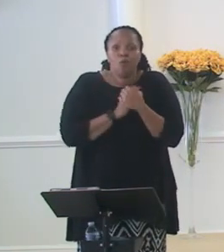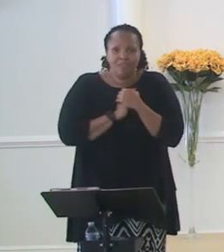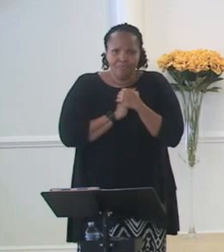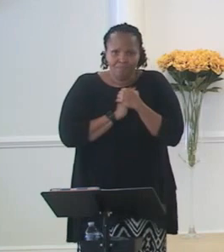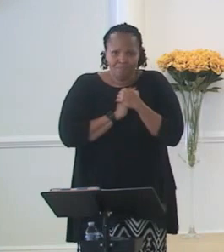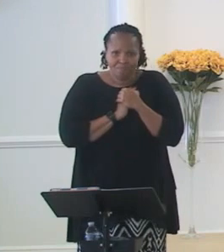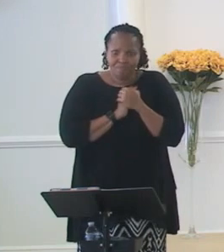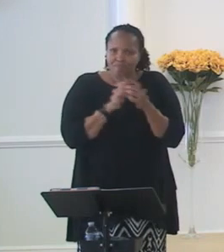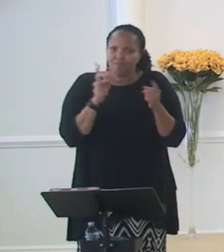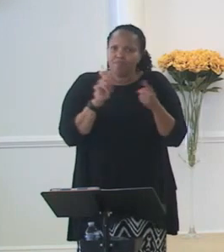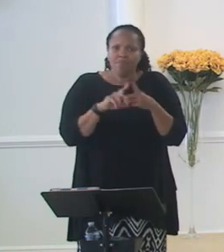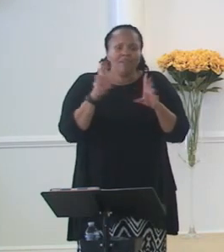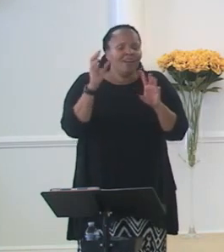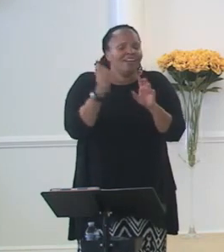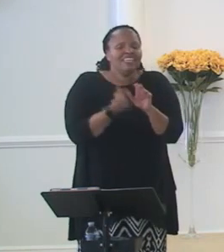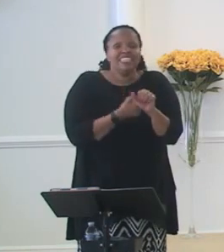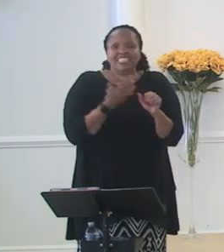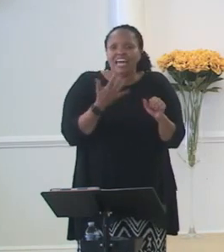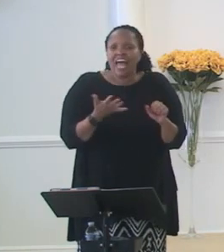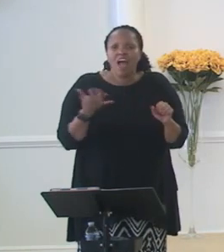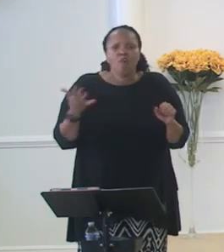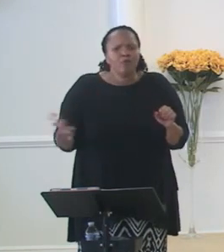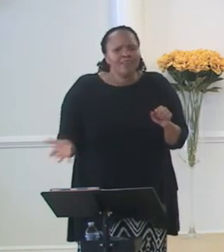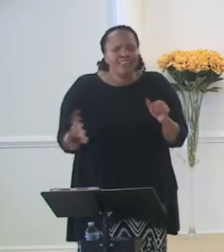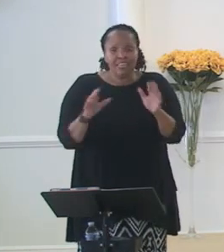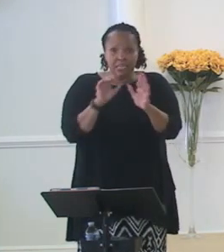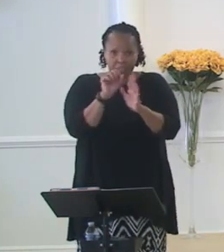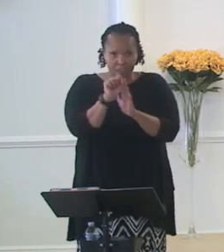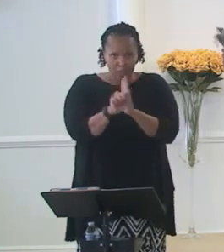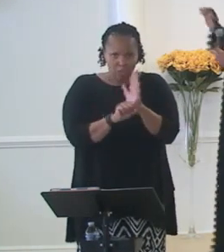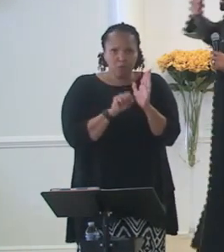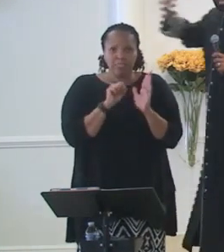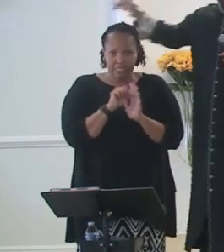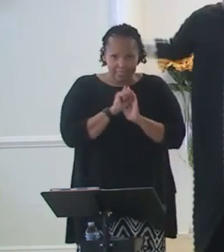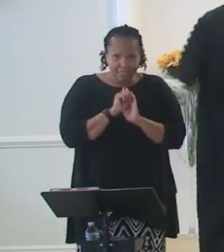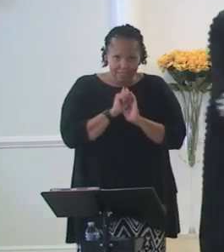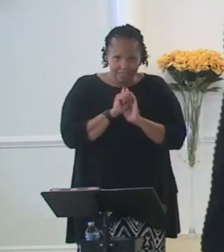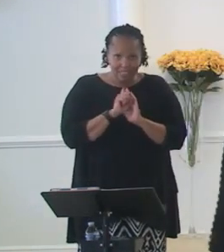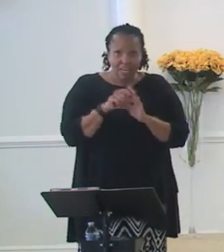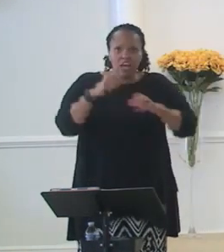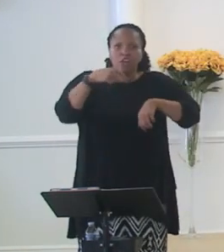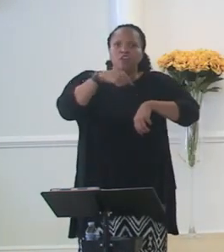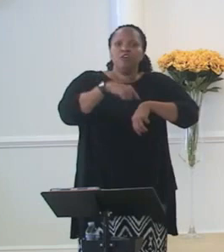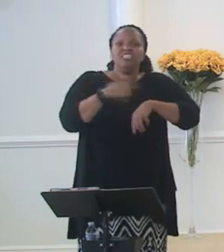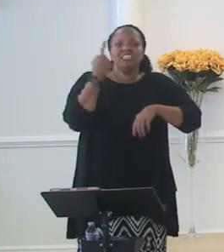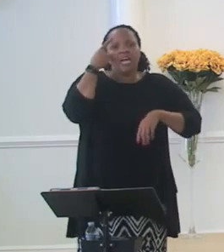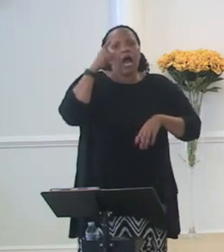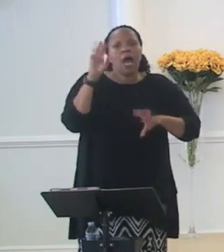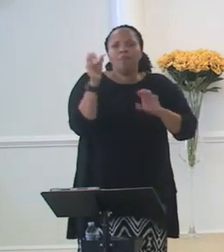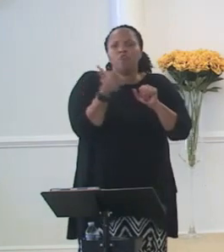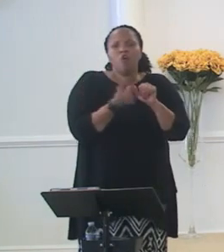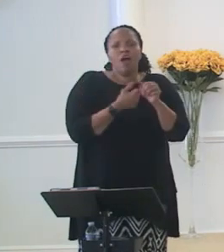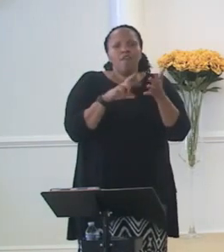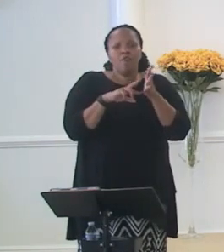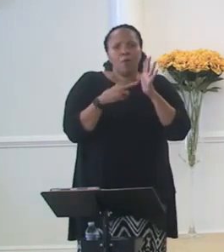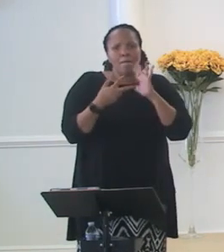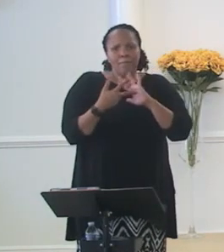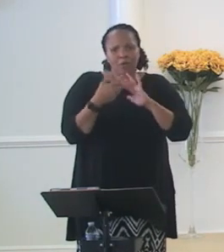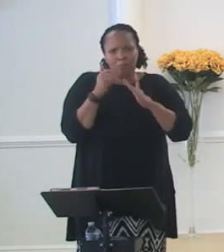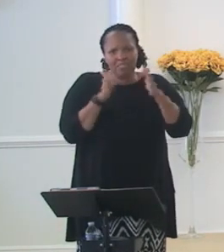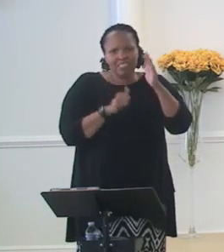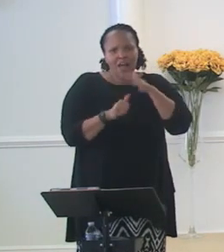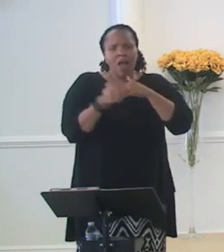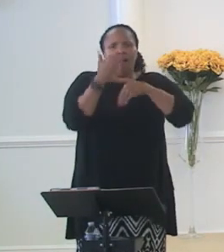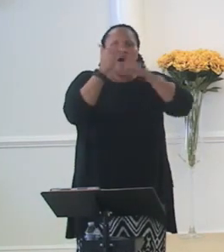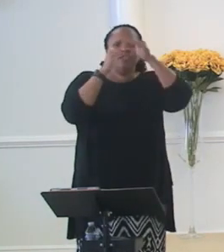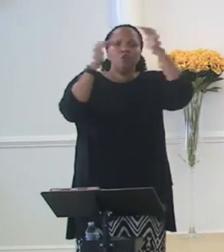To everything, there's a season. And a time for every purpose under